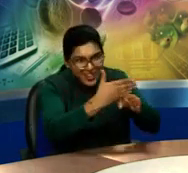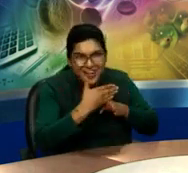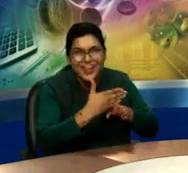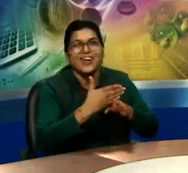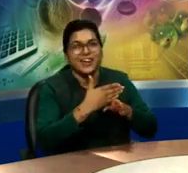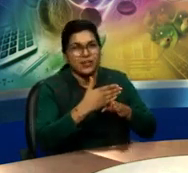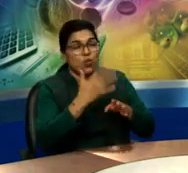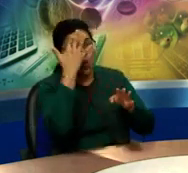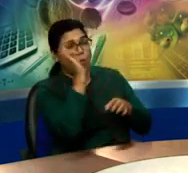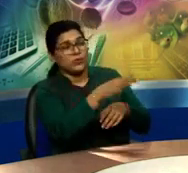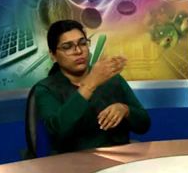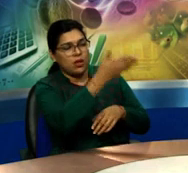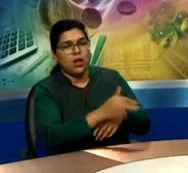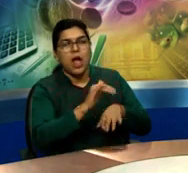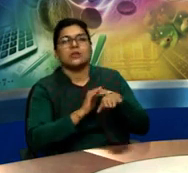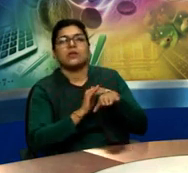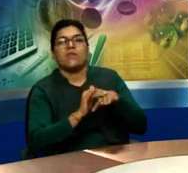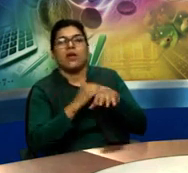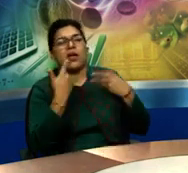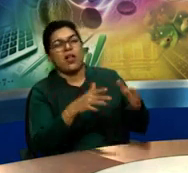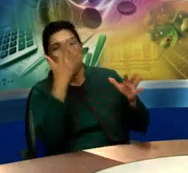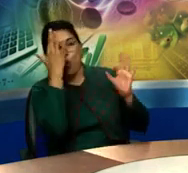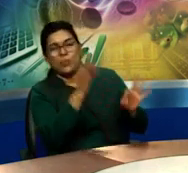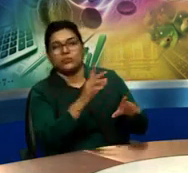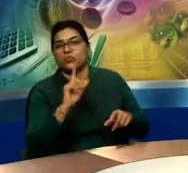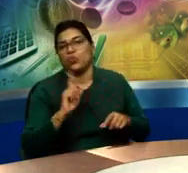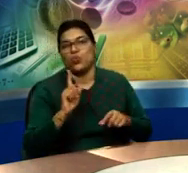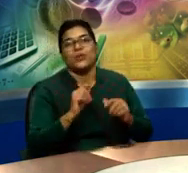also do that work